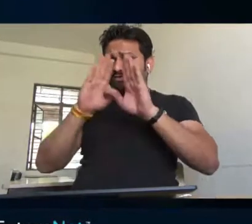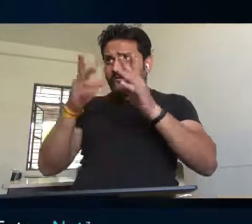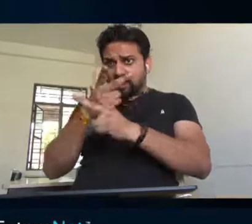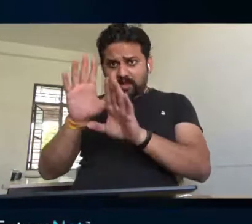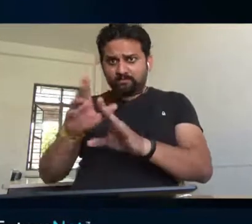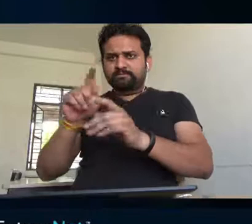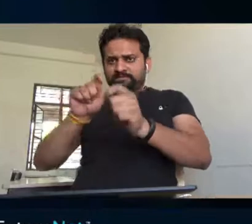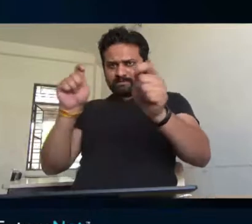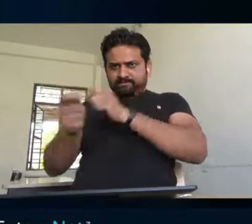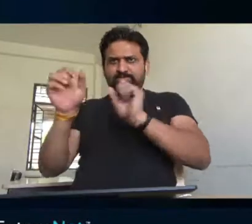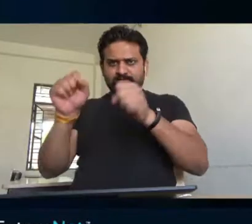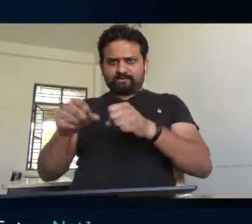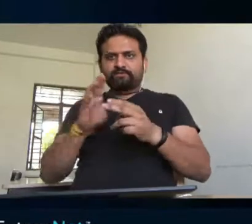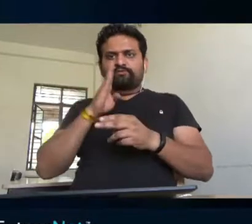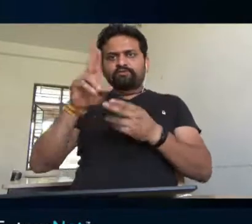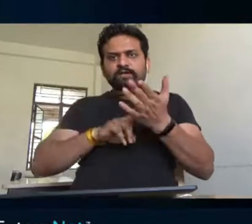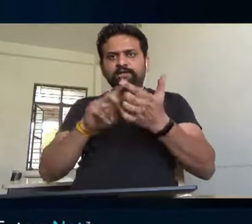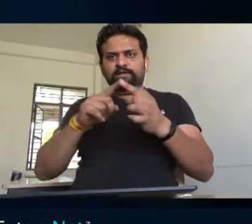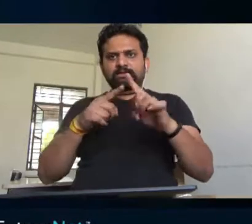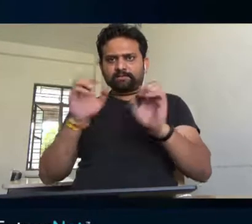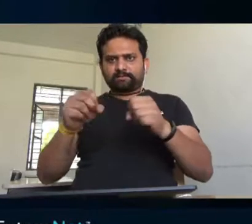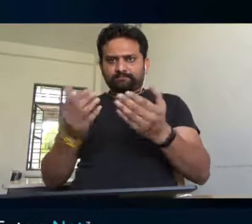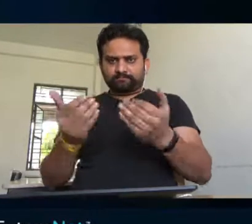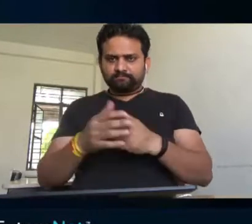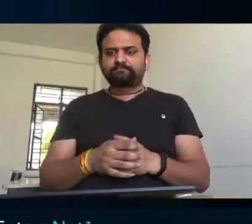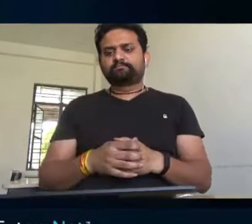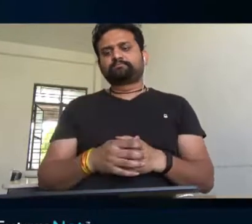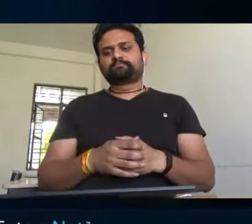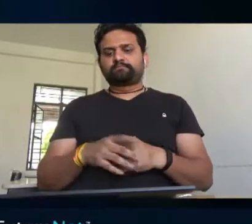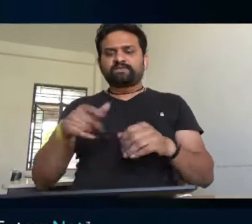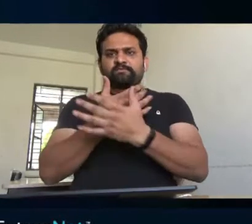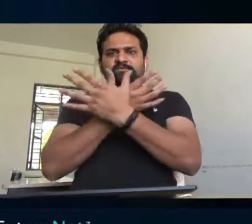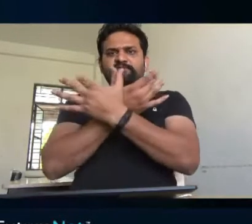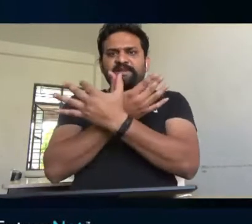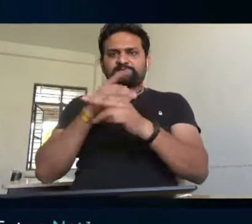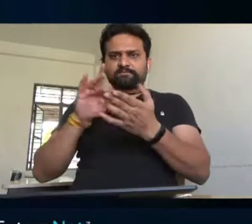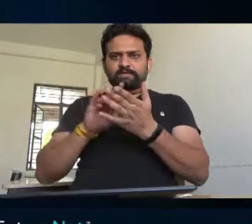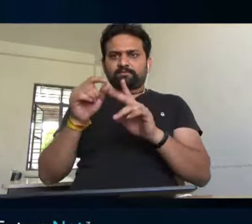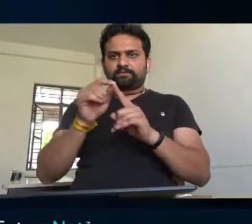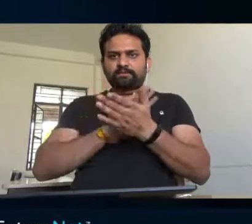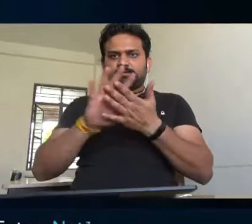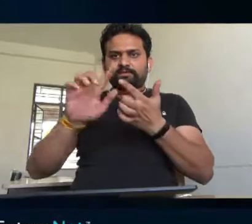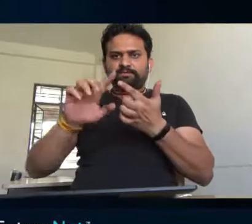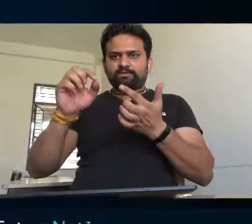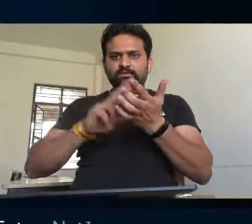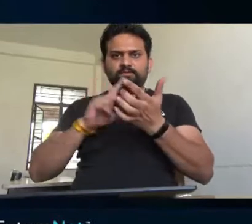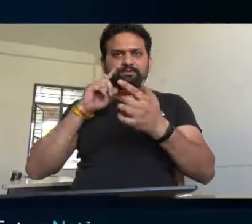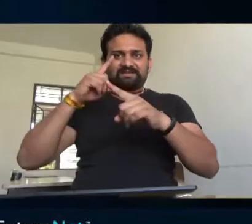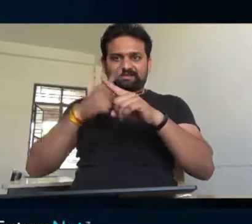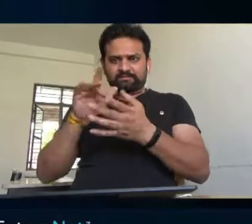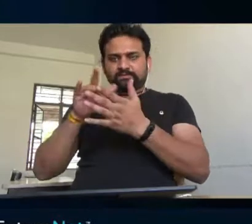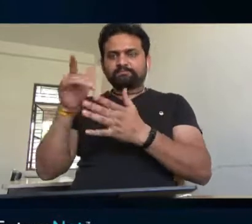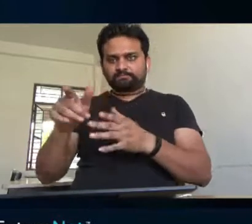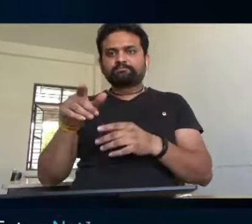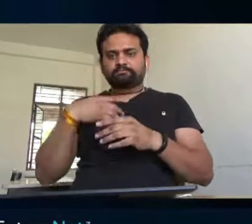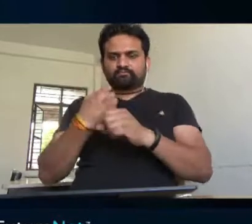challenges, and there's a couple of months where you don't make money. So the easiest way when you want to do that, take an existing coffee shop and just